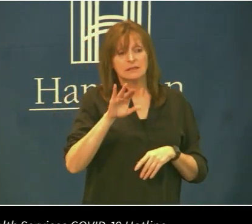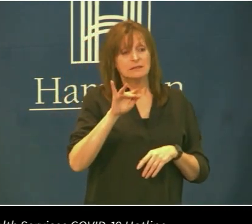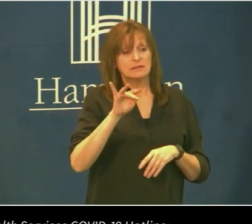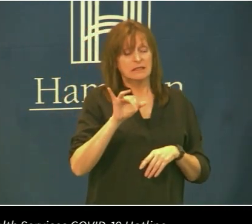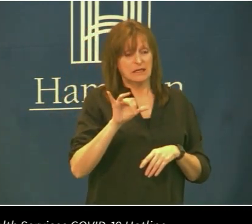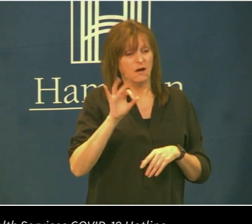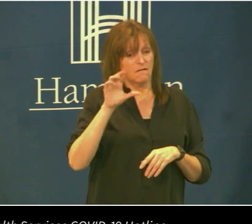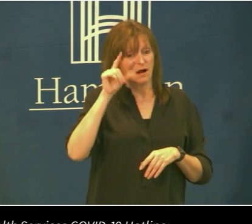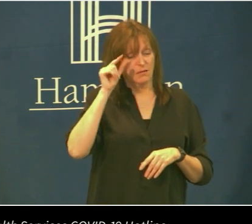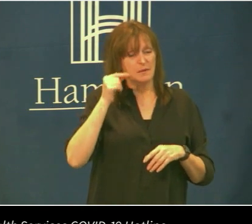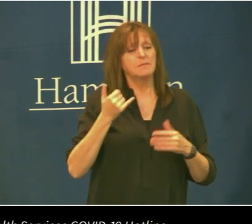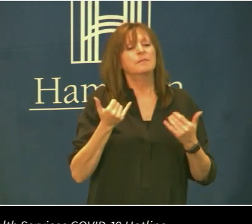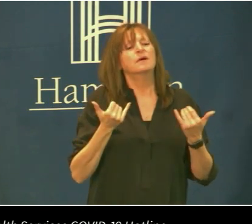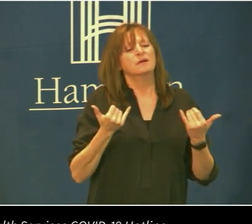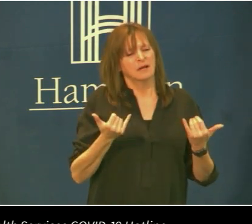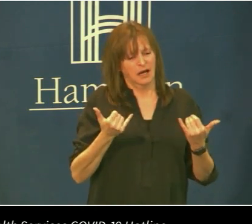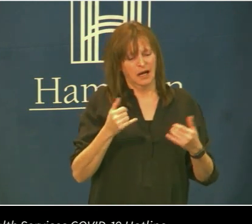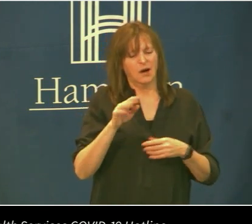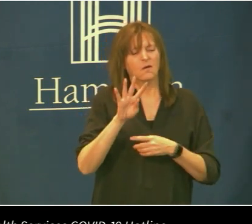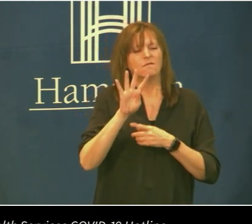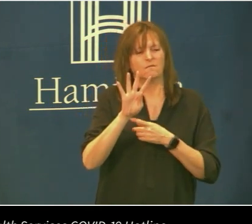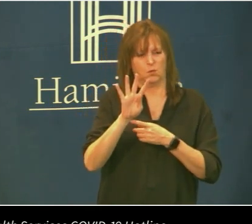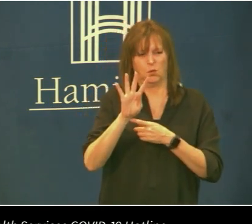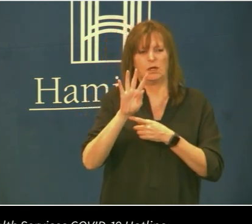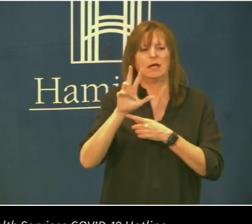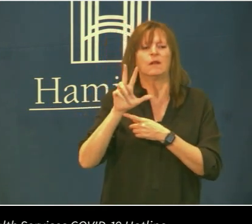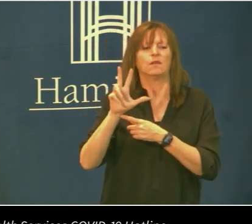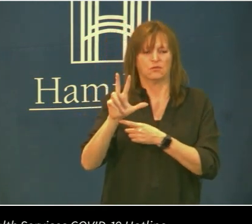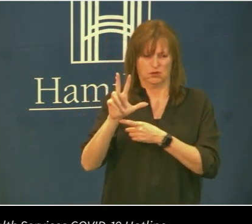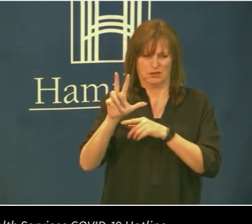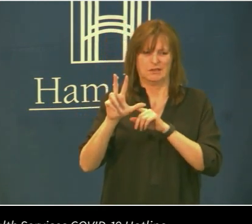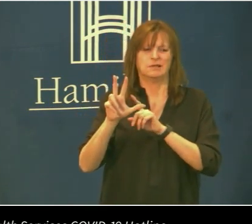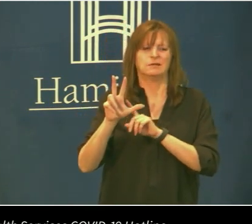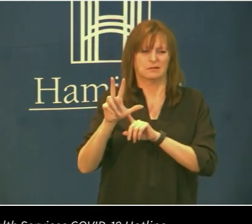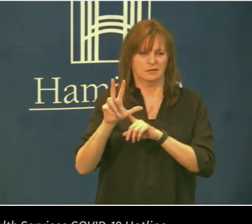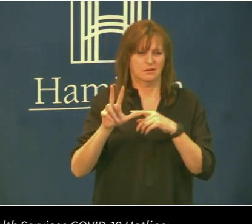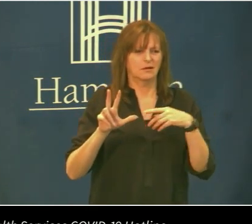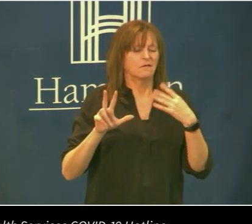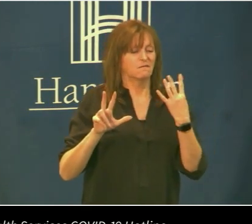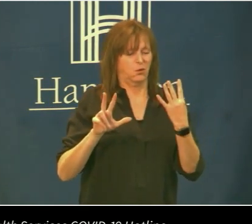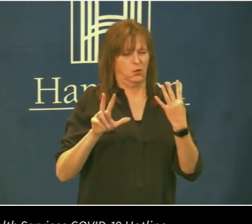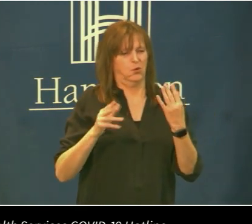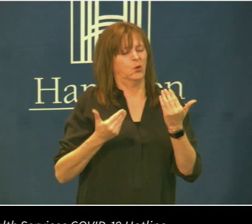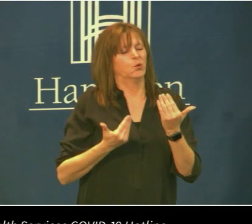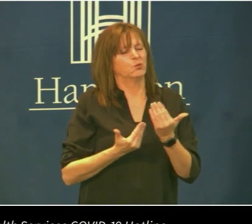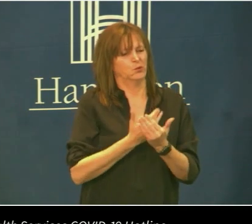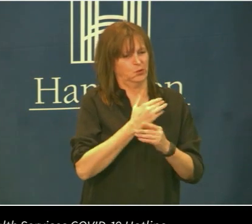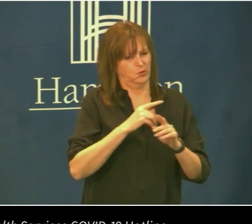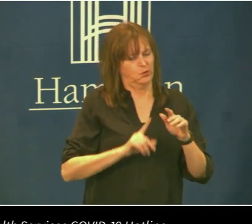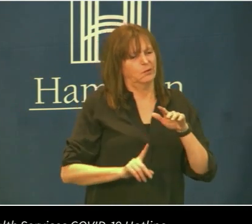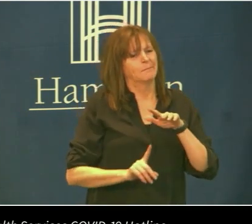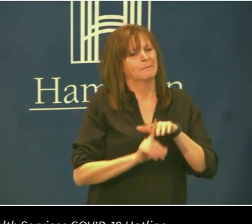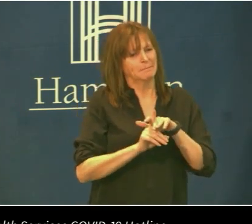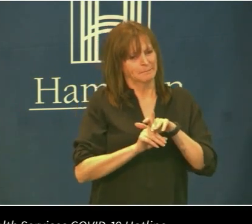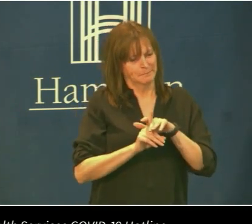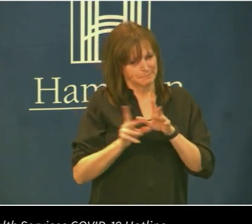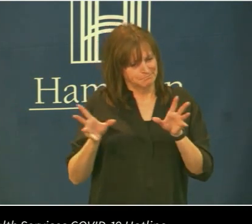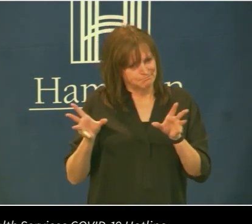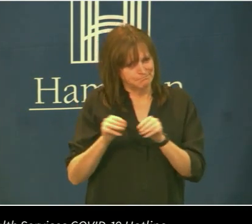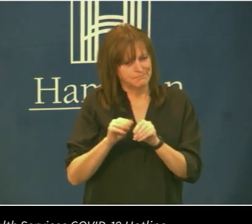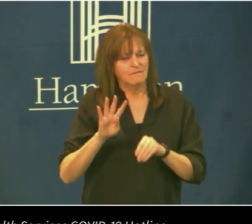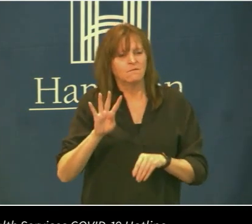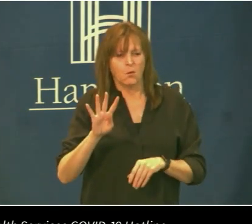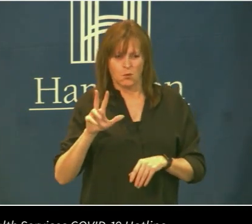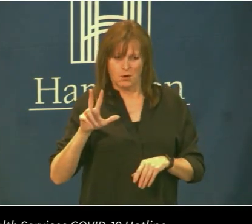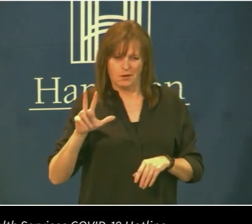last night's town hall. Also recognizing that early today we became aware of what I believe